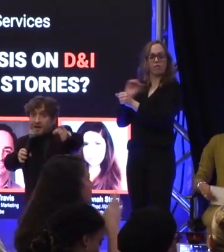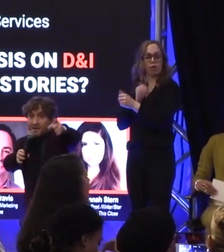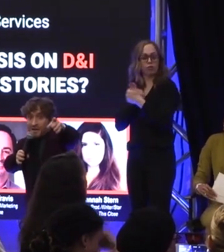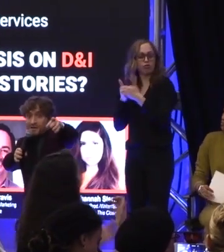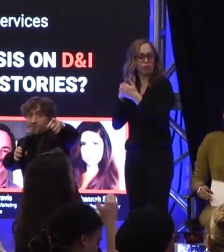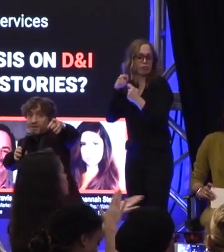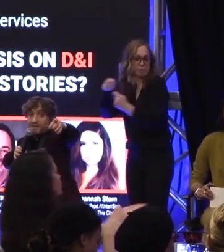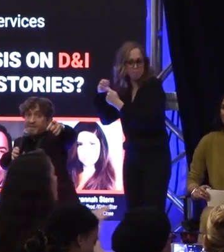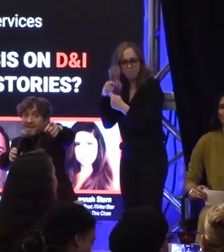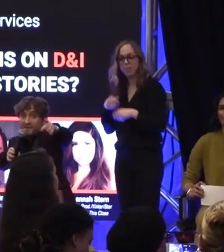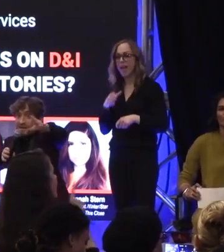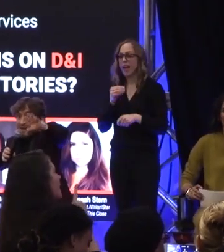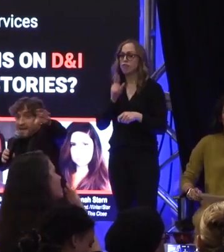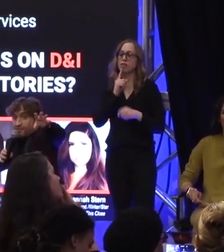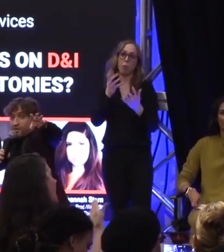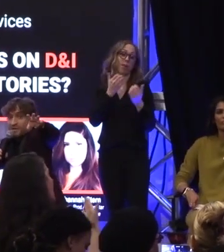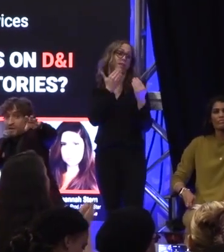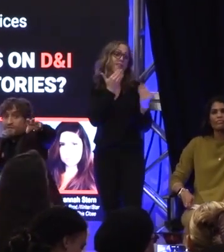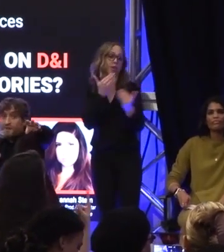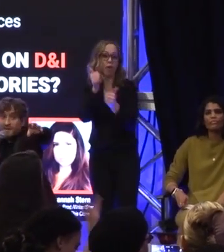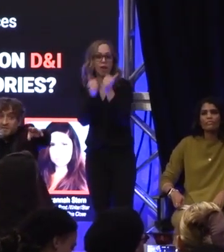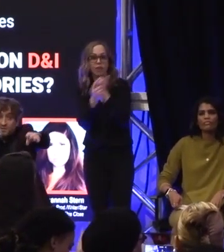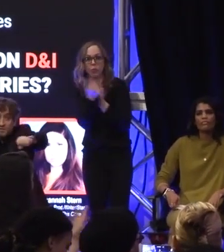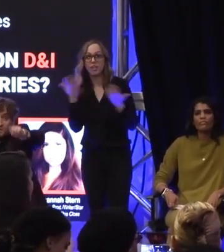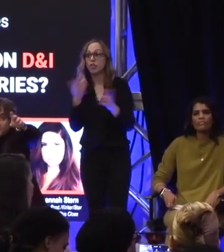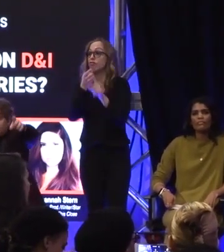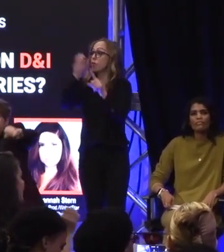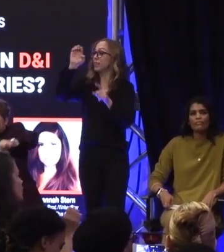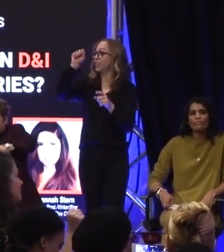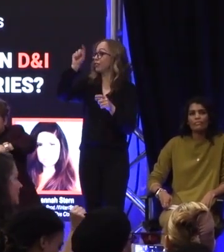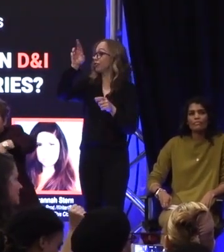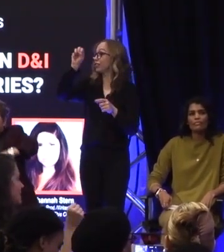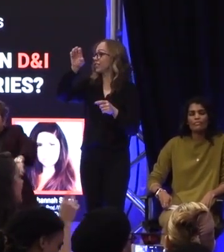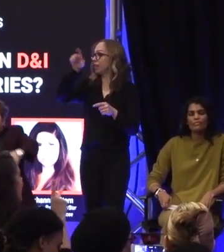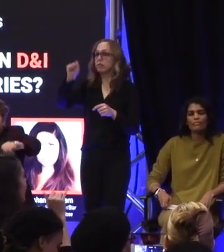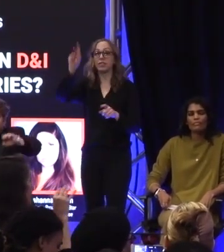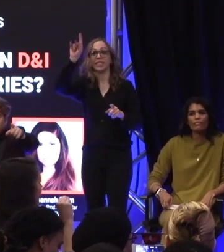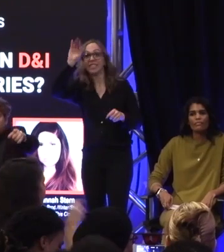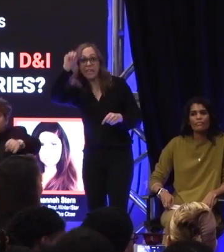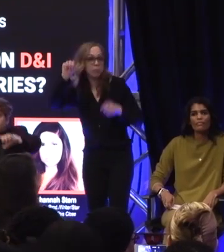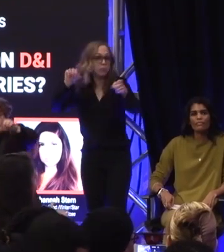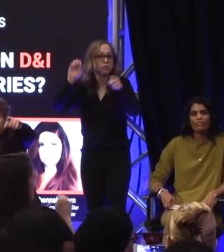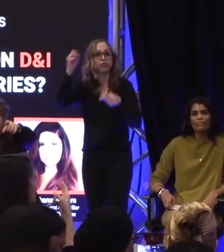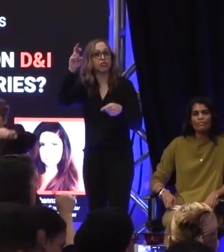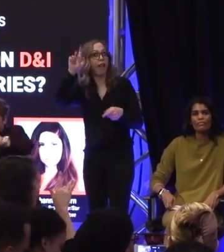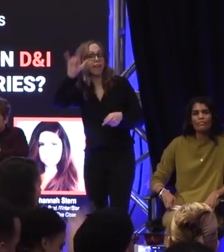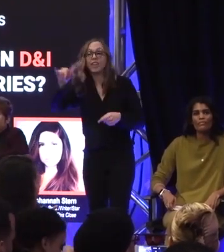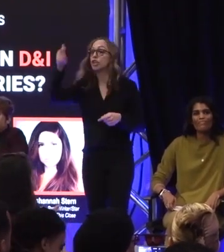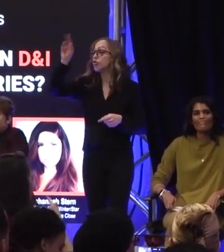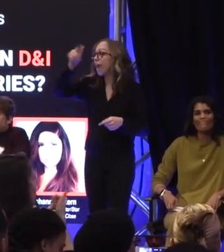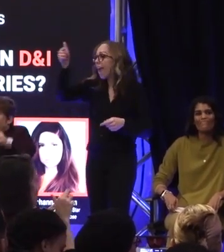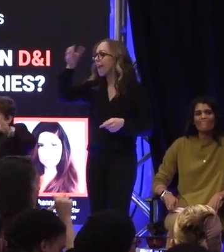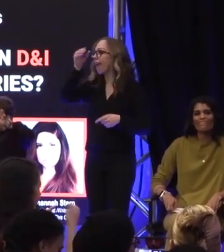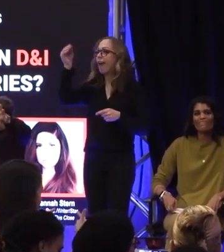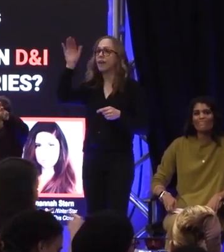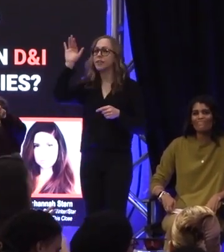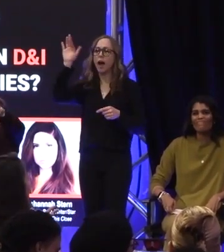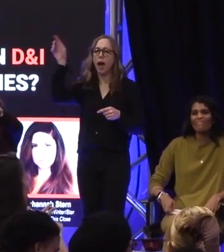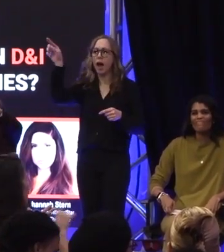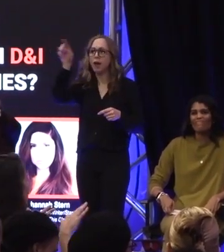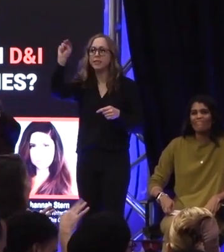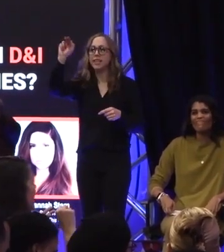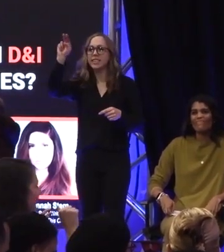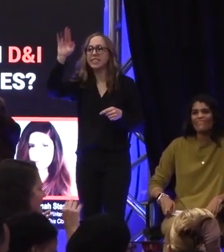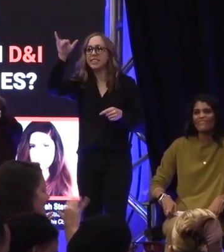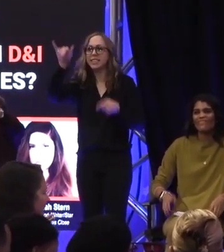give a shout out and a really thank everyone here from Easter Seals, Kim, Shelley, Greg, and